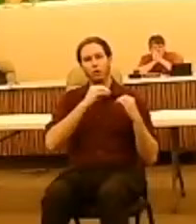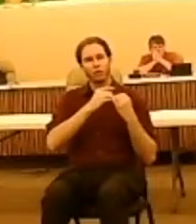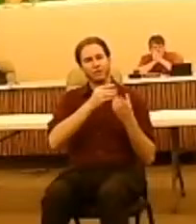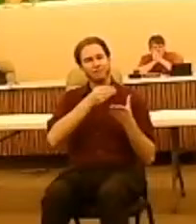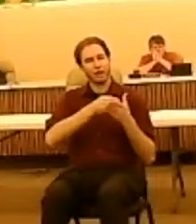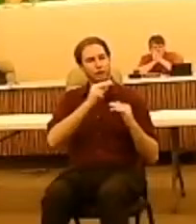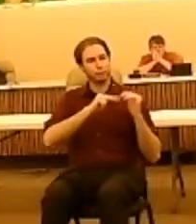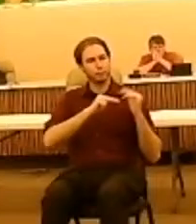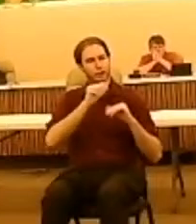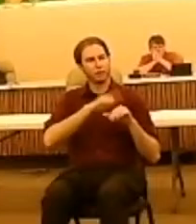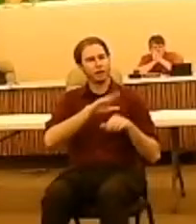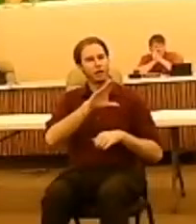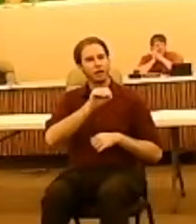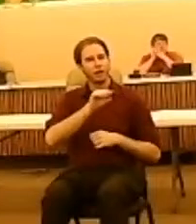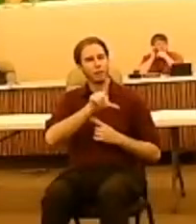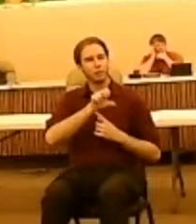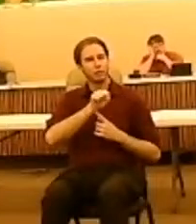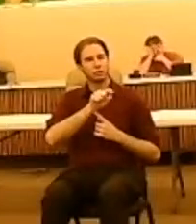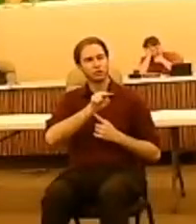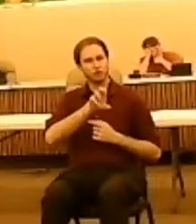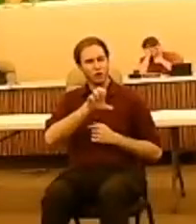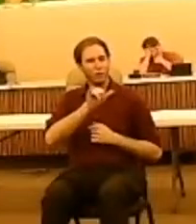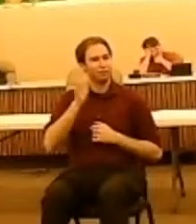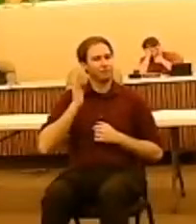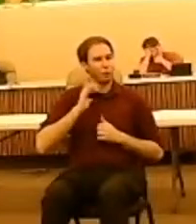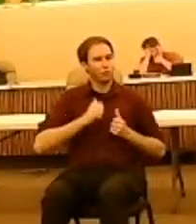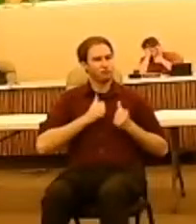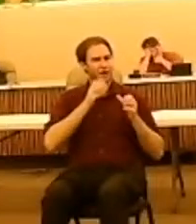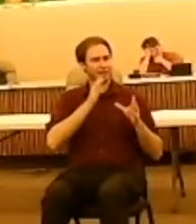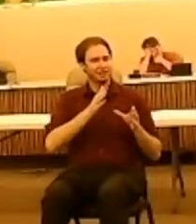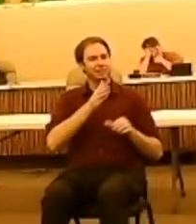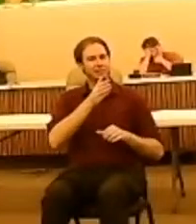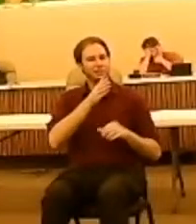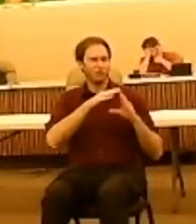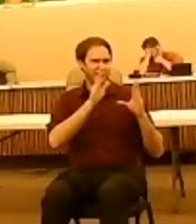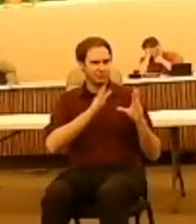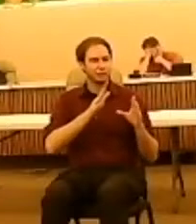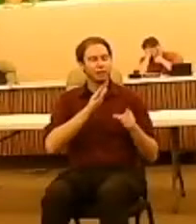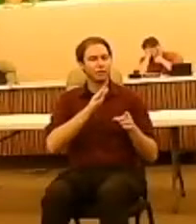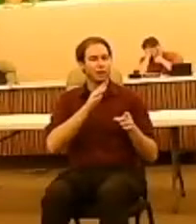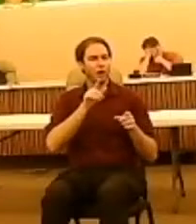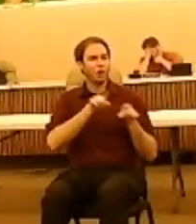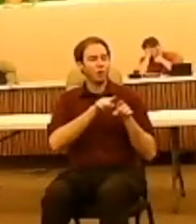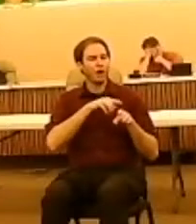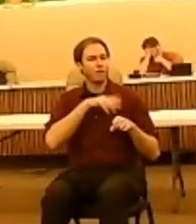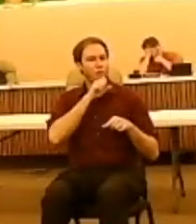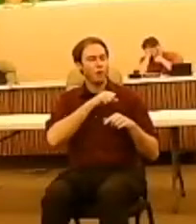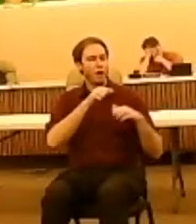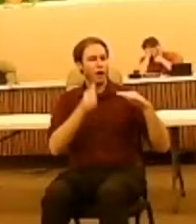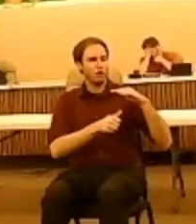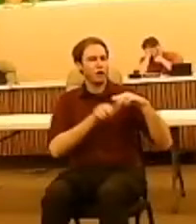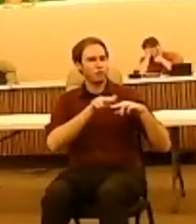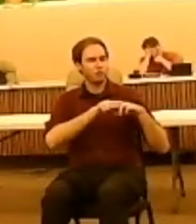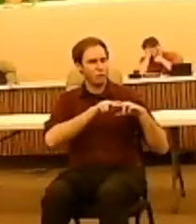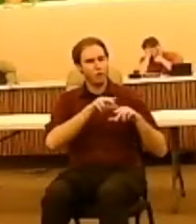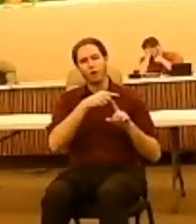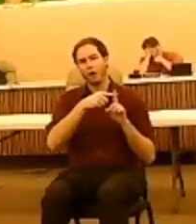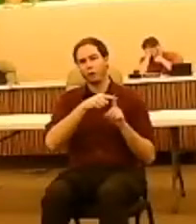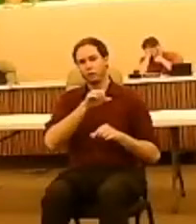a cobblestone former residence that's actually also an underground railroad site. And then to a lesser